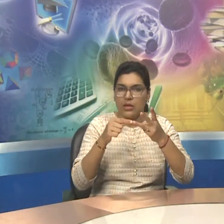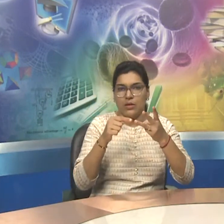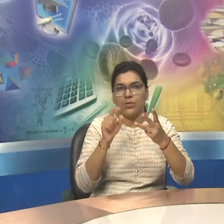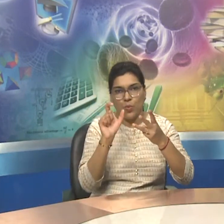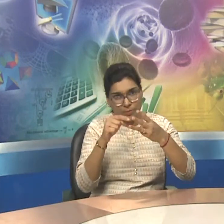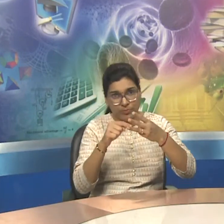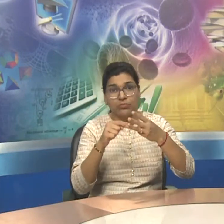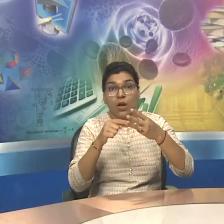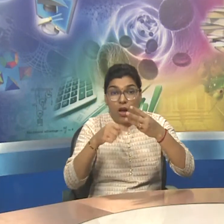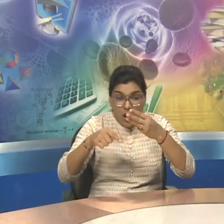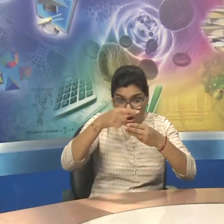it became a